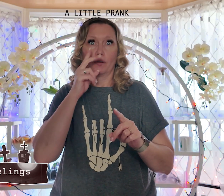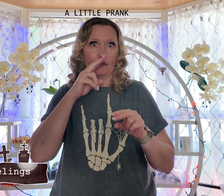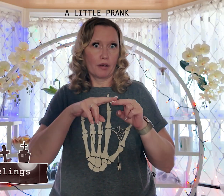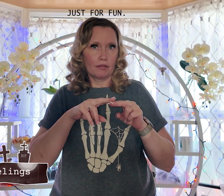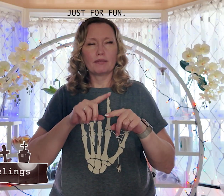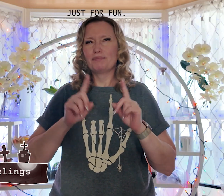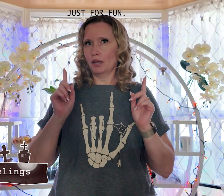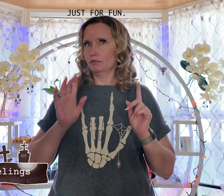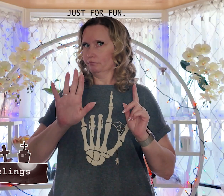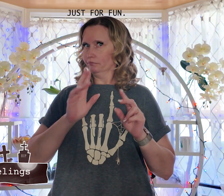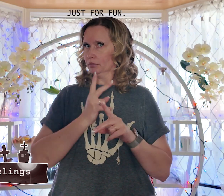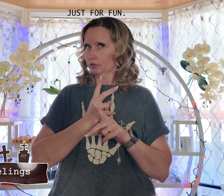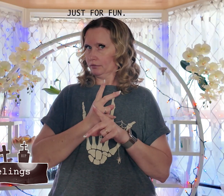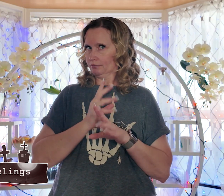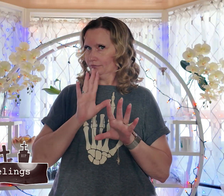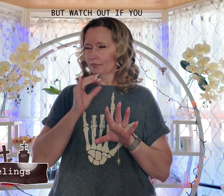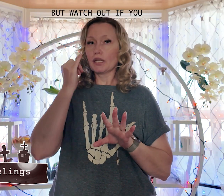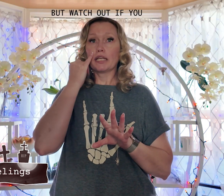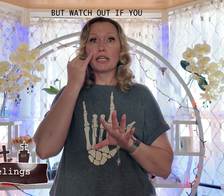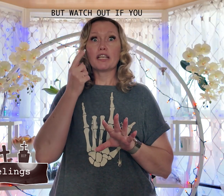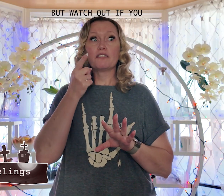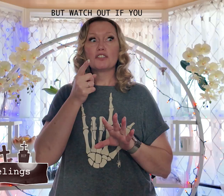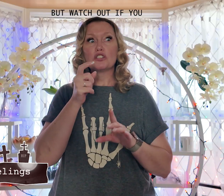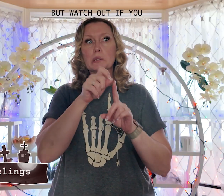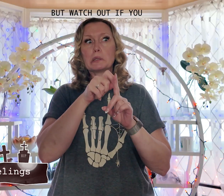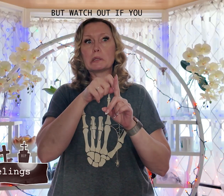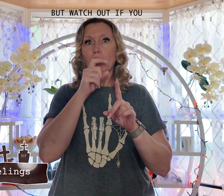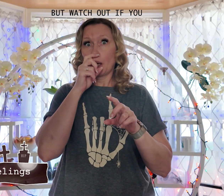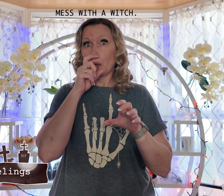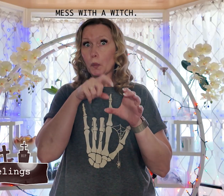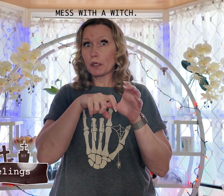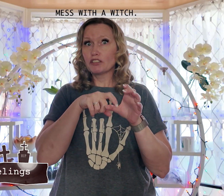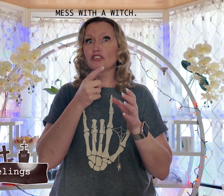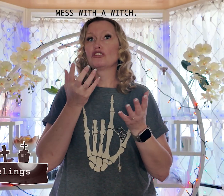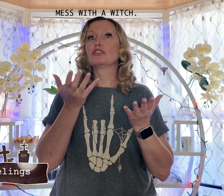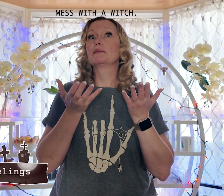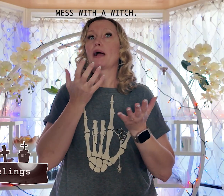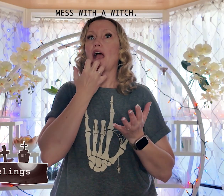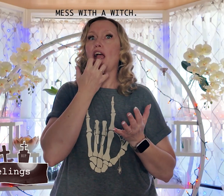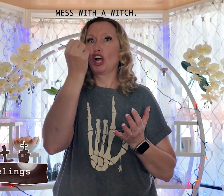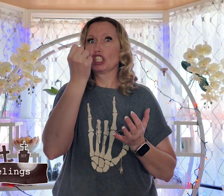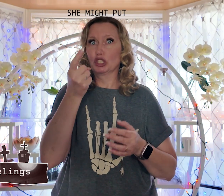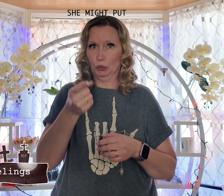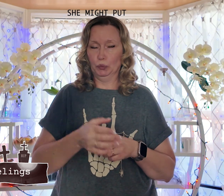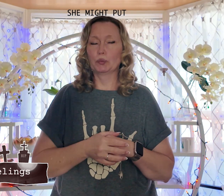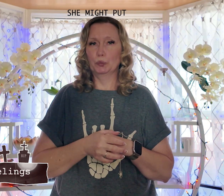prank just for fun. But watch out. If you mess with a witch, she might put